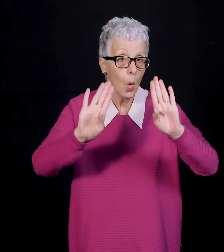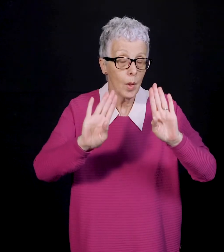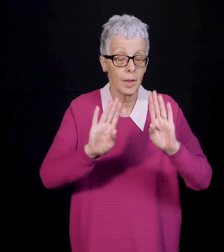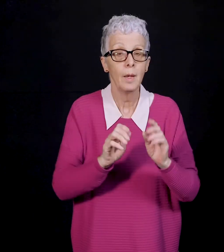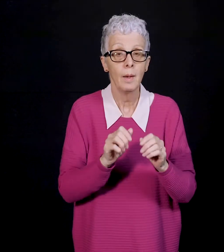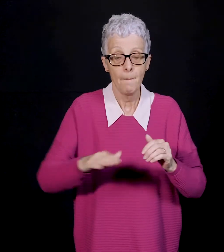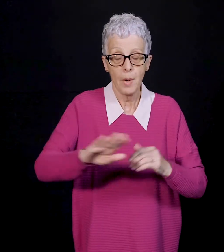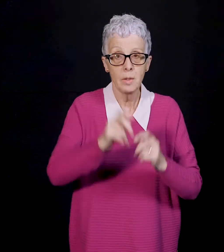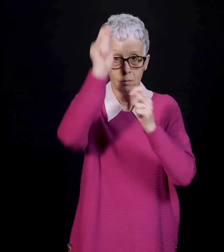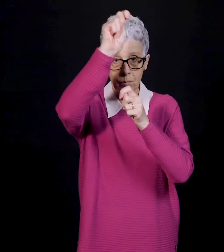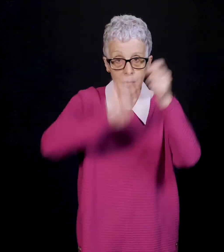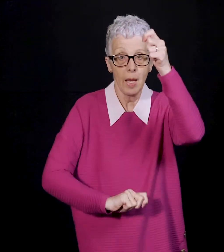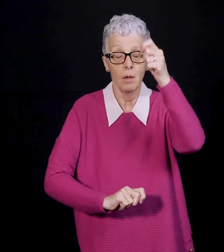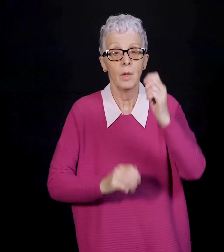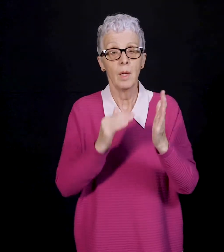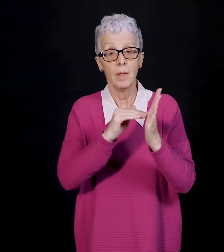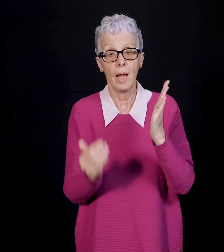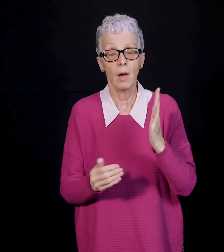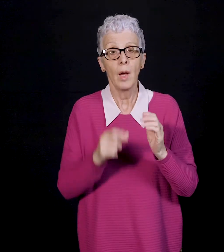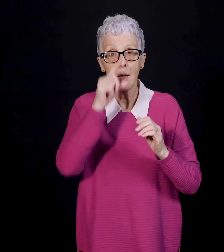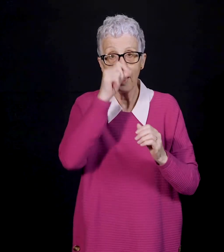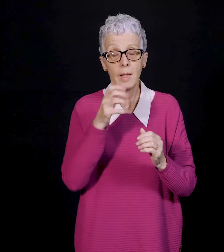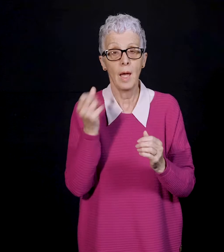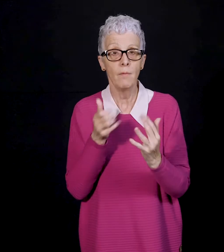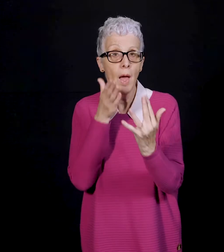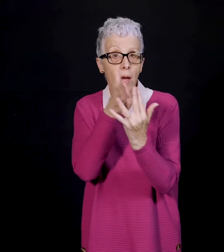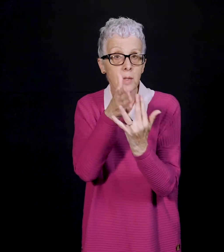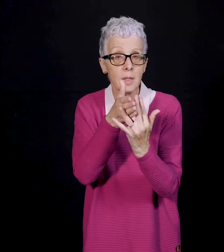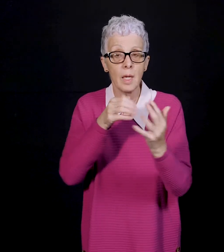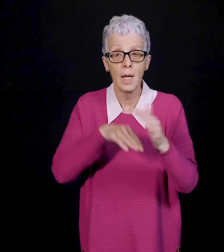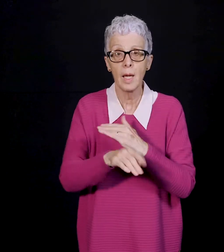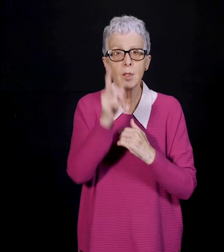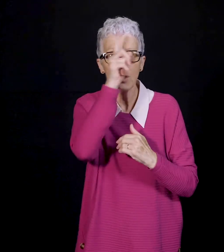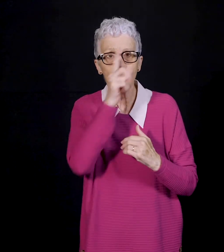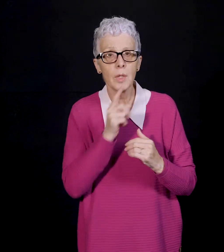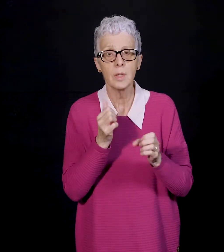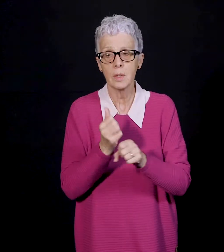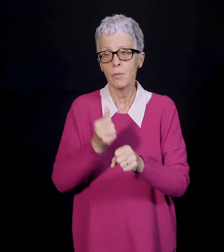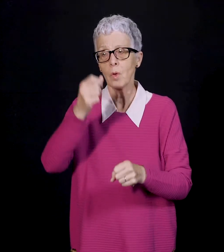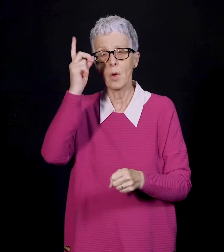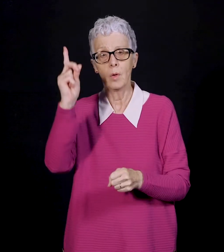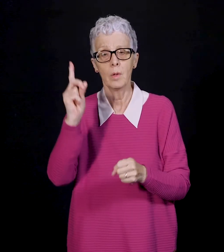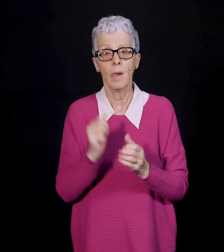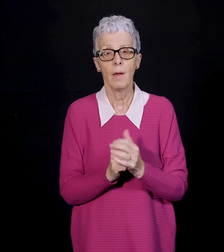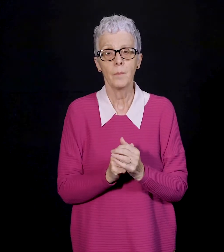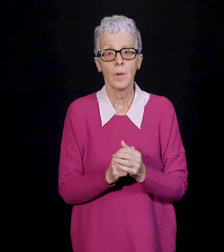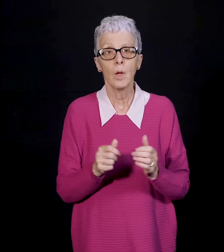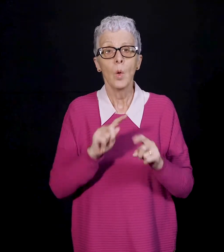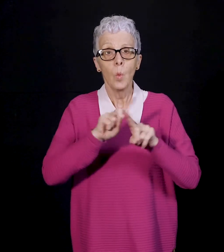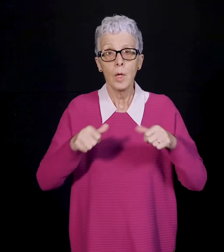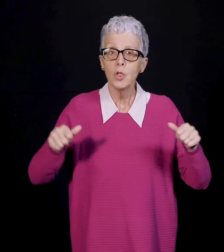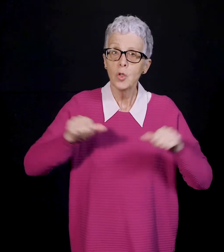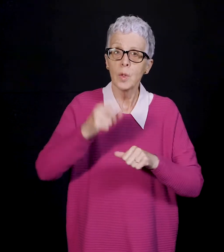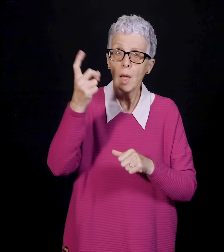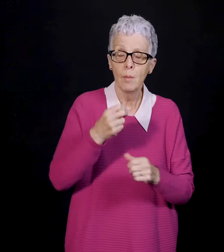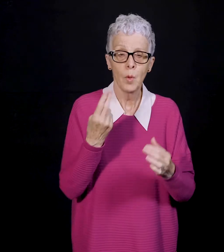from top to bottom. And now we have unfettered access into the very presence of God. So we should approach him with